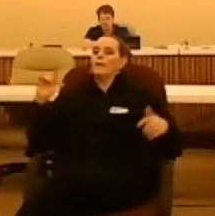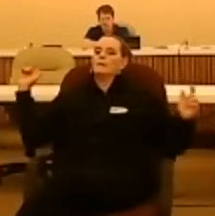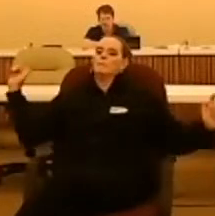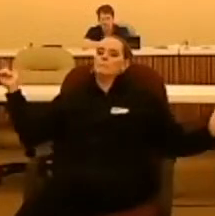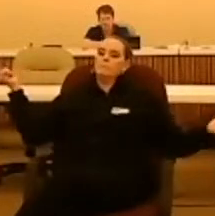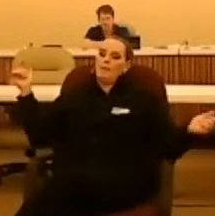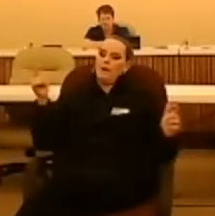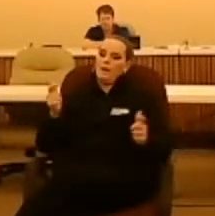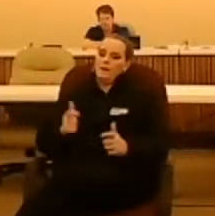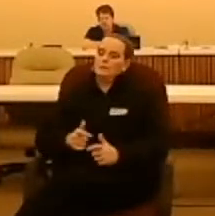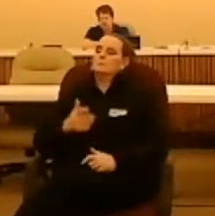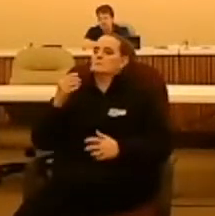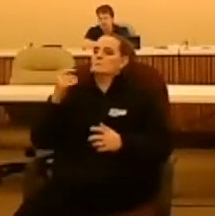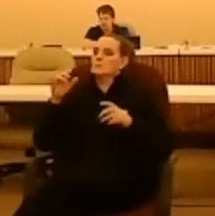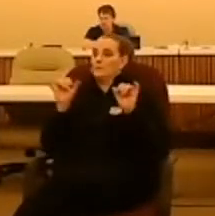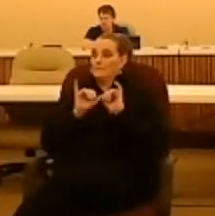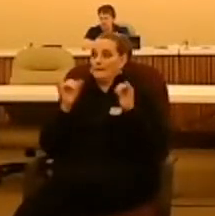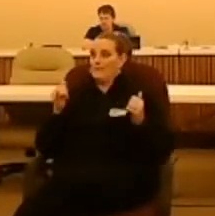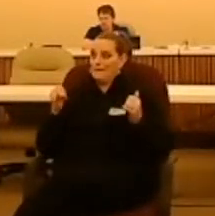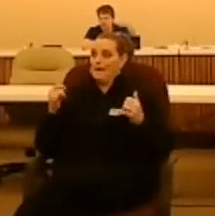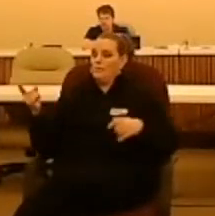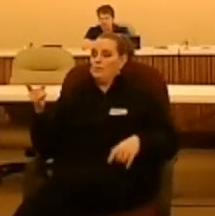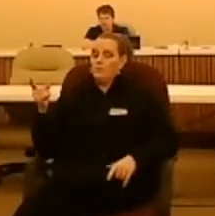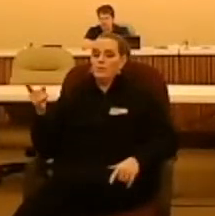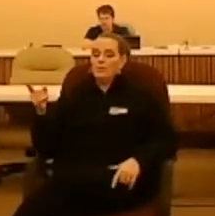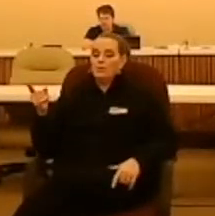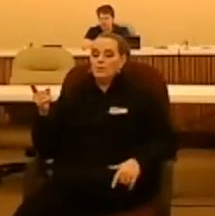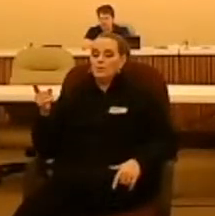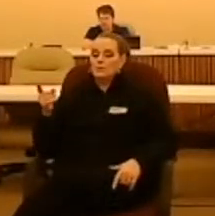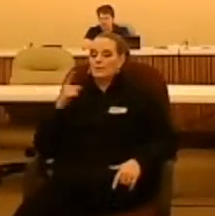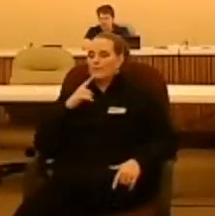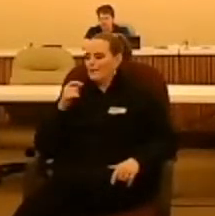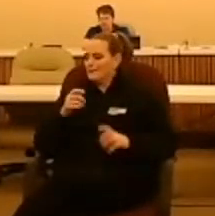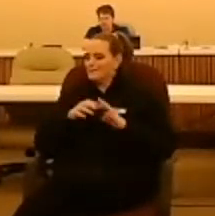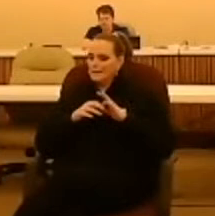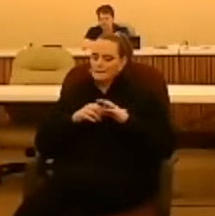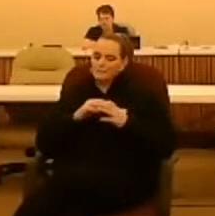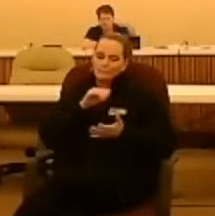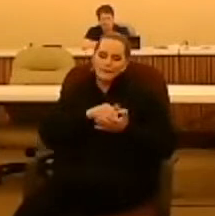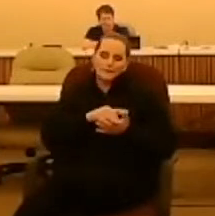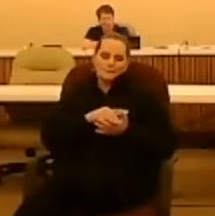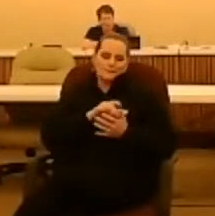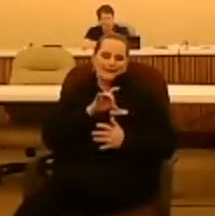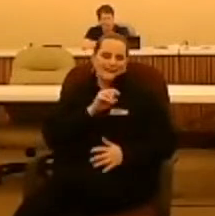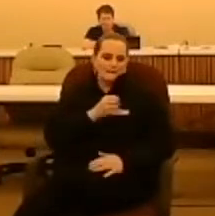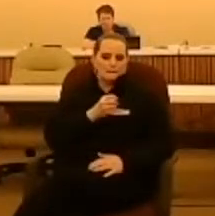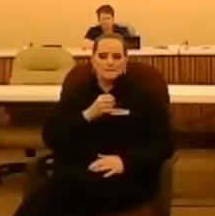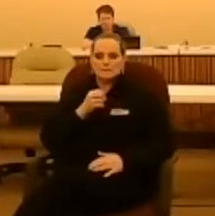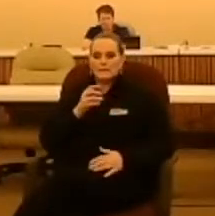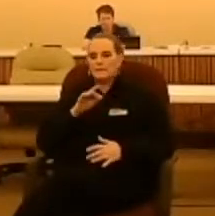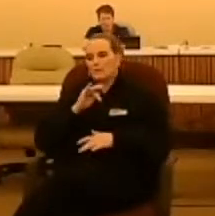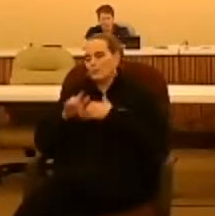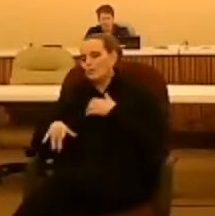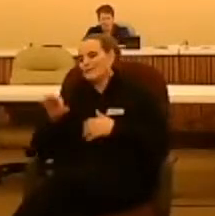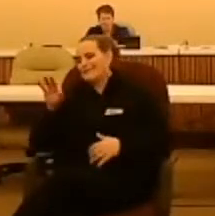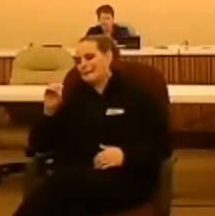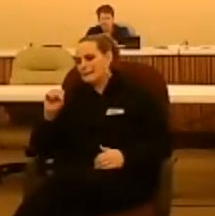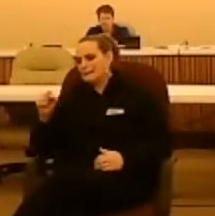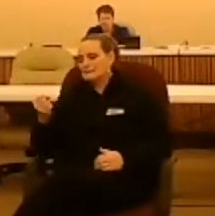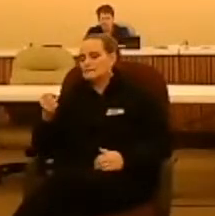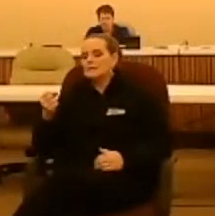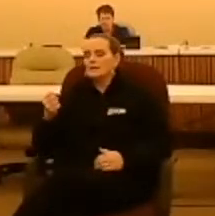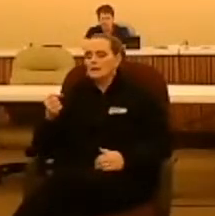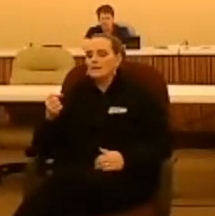current size in the, I want to say mid to late 80s or early 90s,